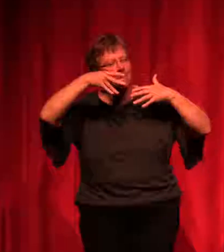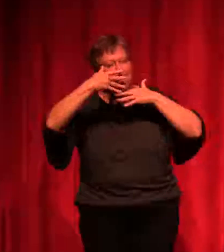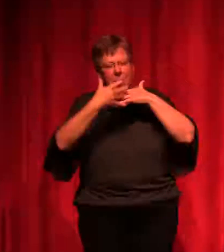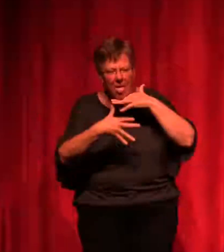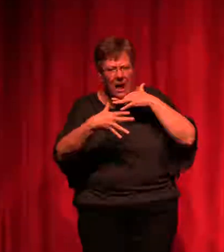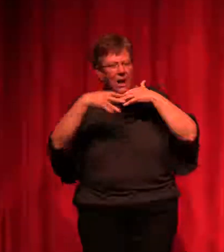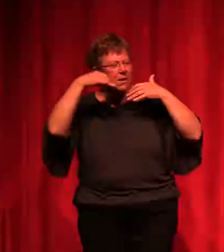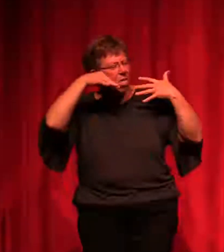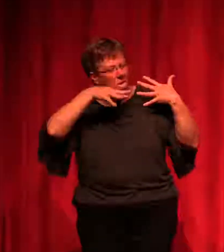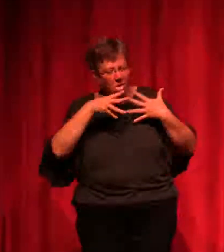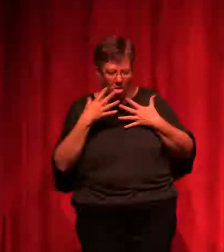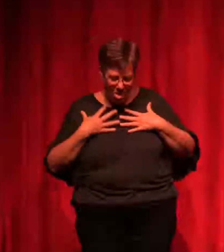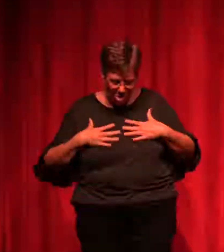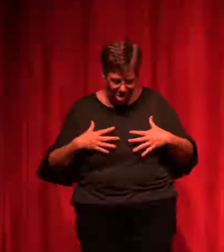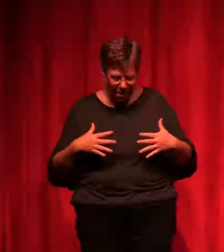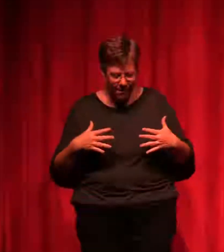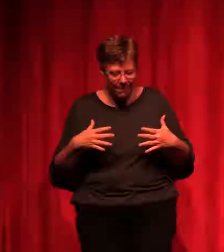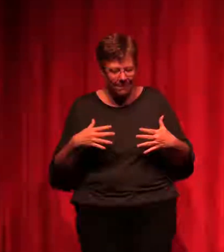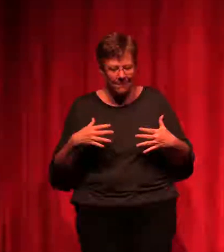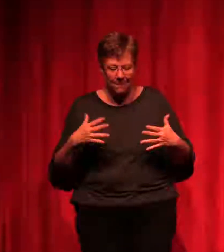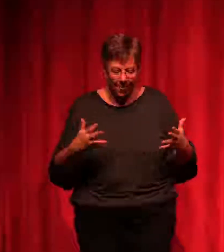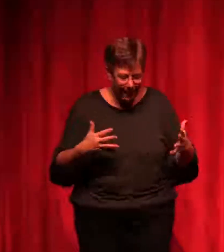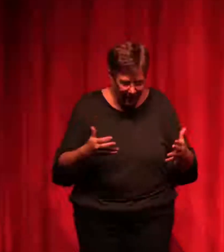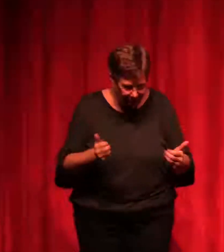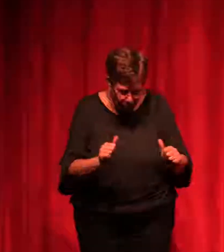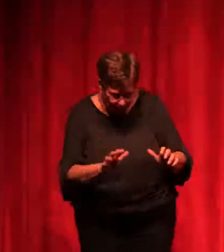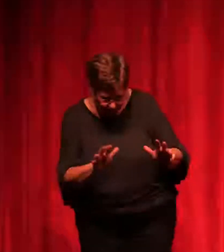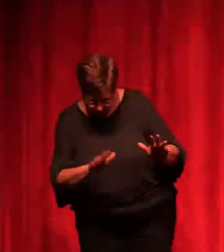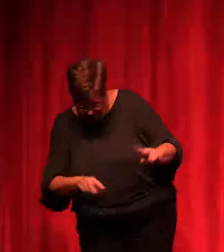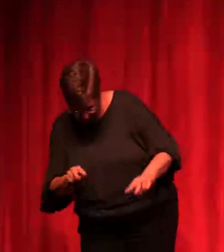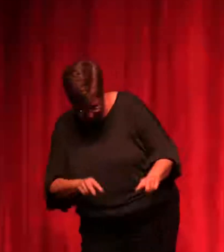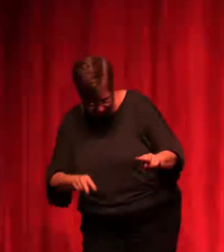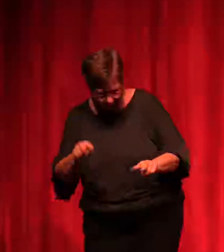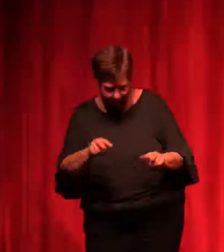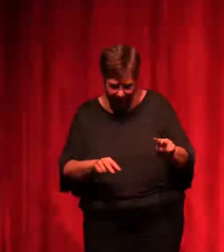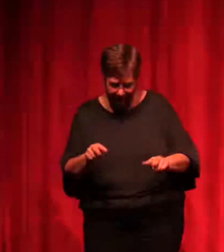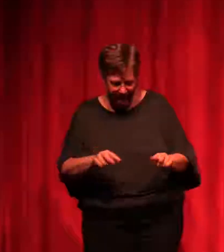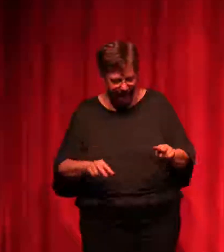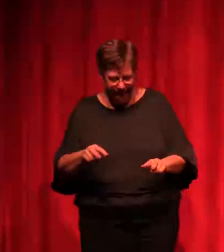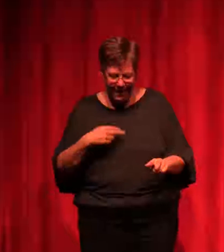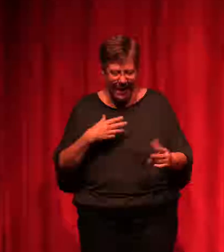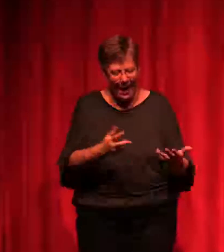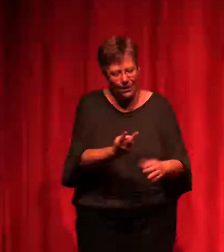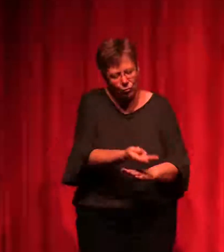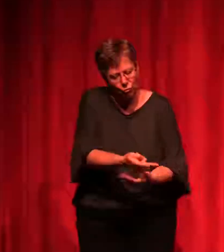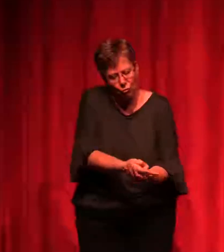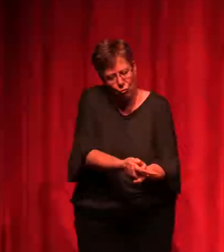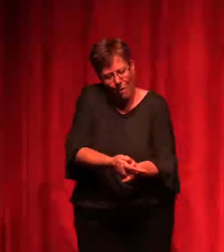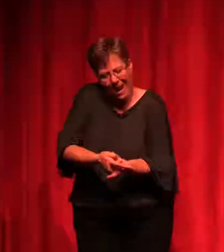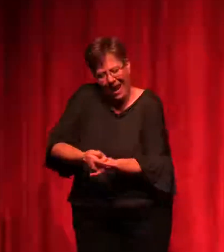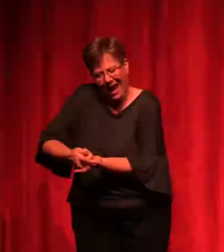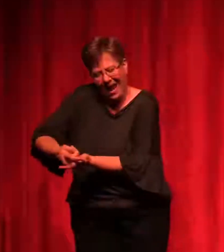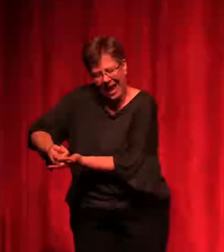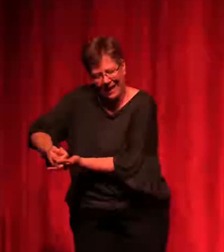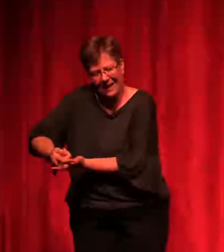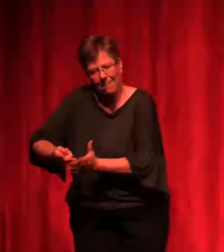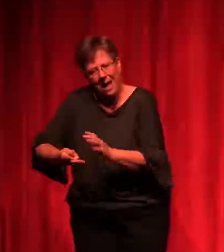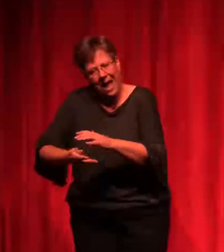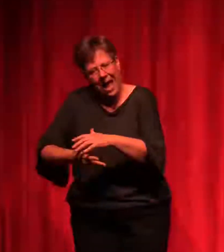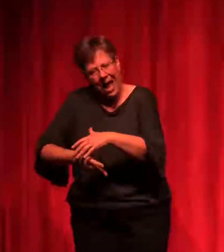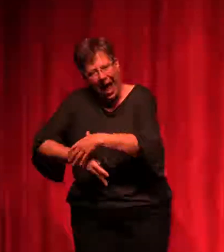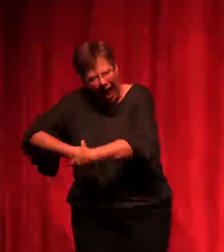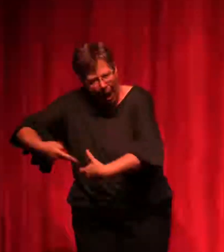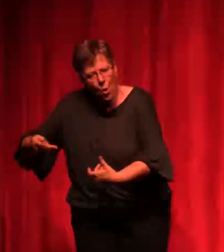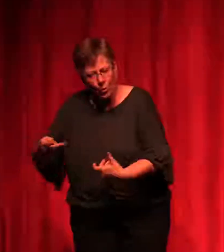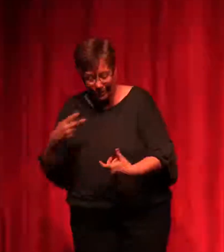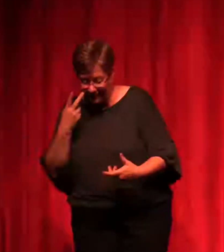his face. And trying to assess the situation, so I drag him out from underneath the bike, and we try to